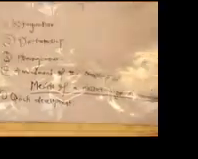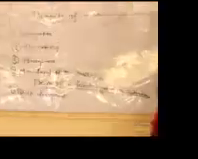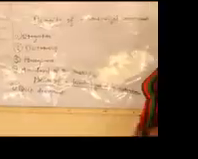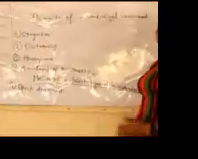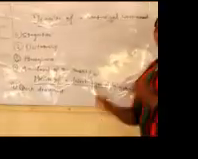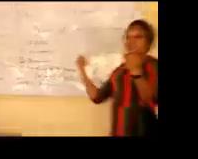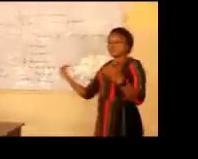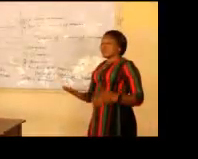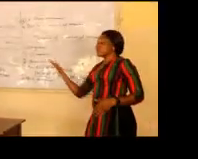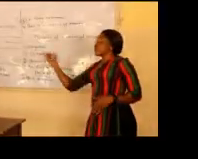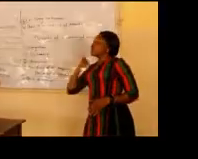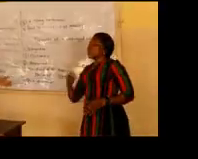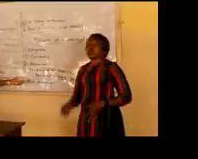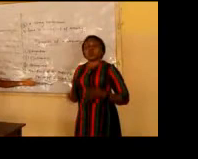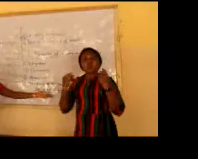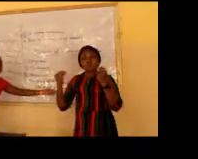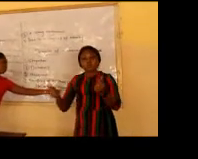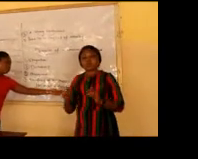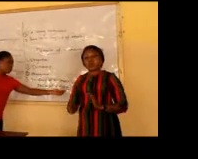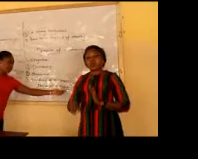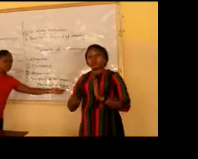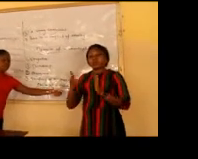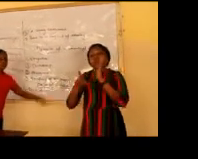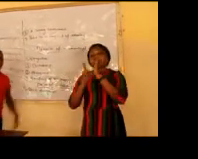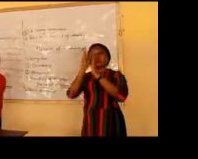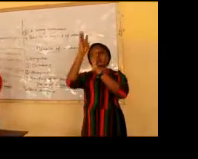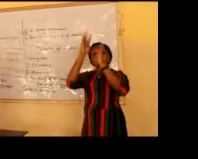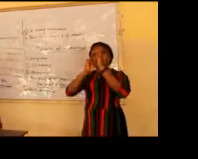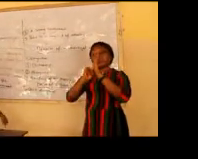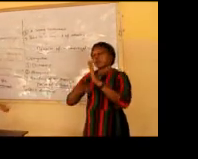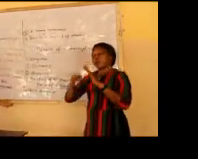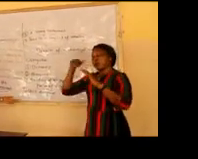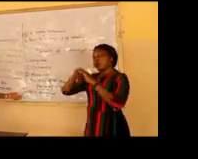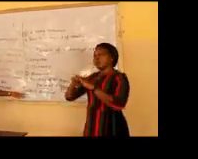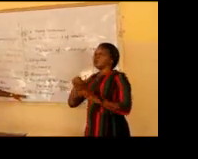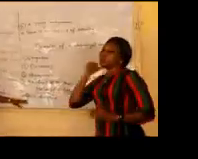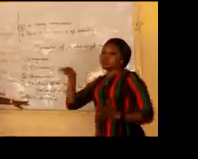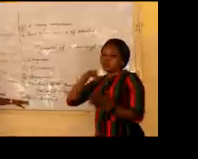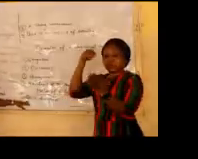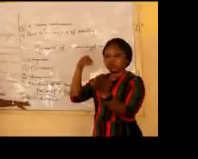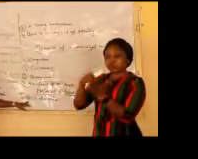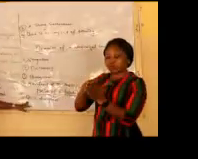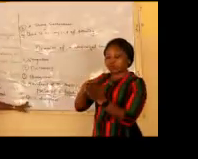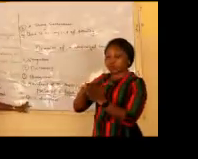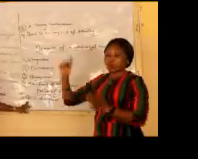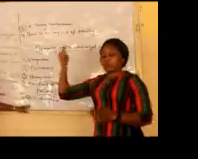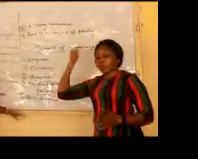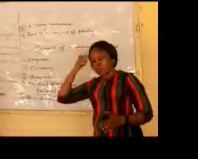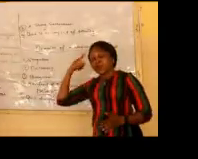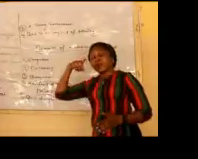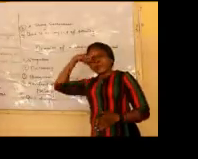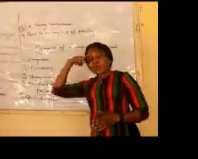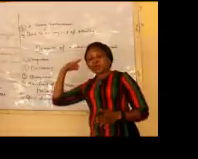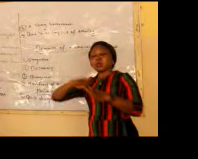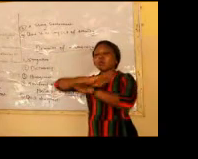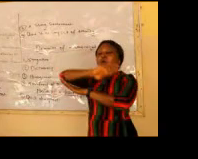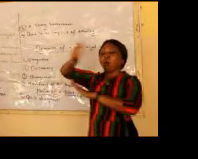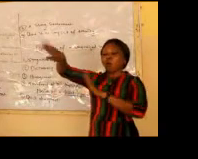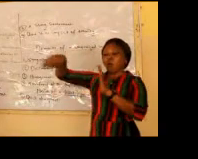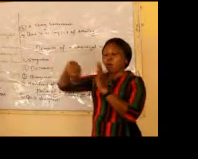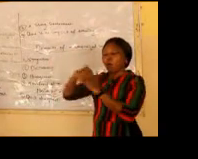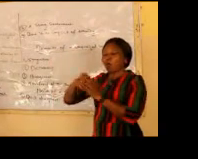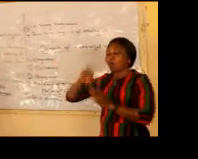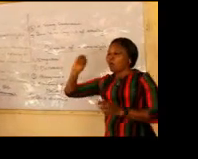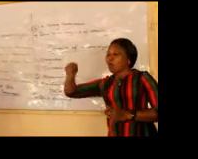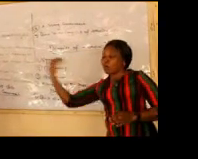Now, there is quick development in this system of government. Why is it so? It is so because all the other levels